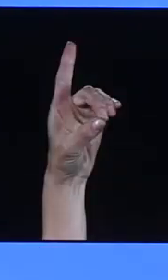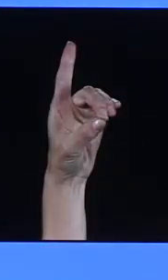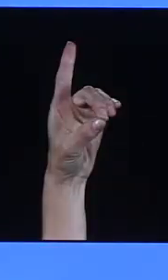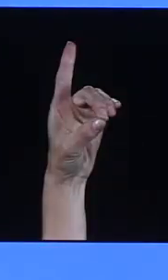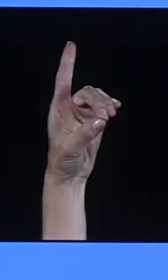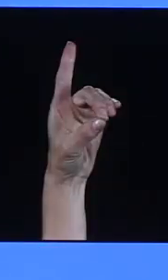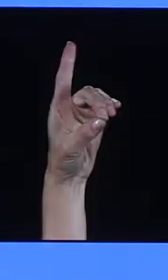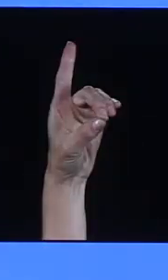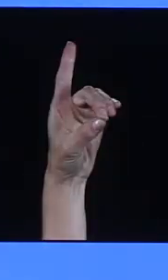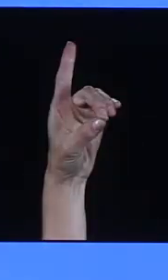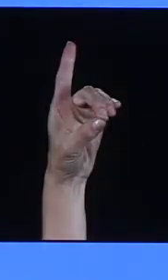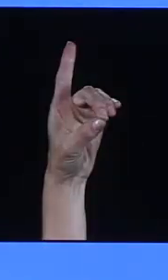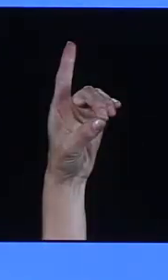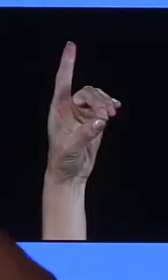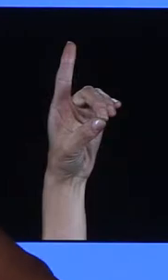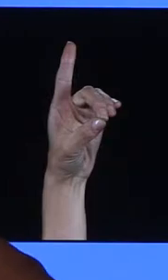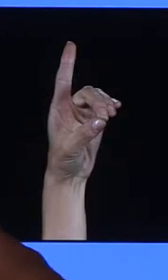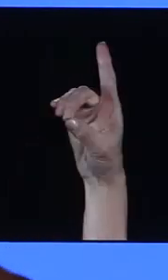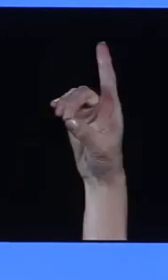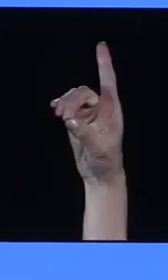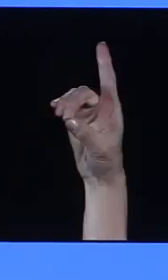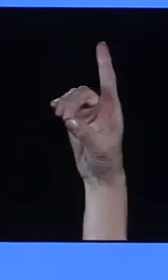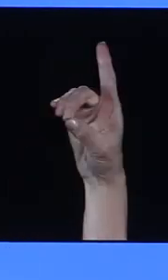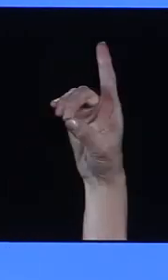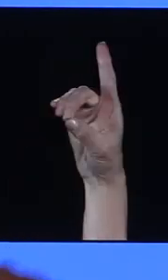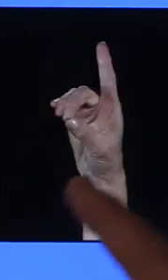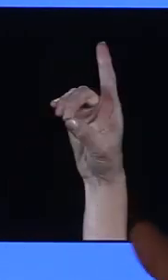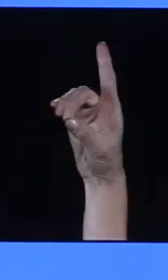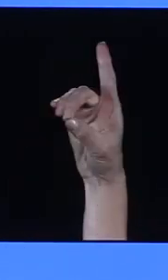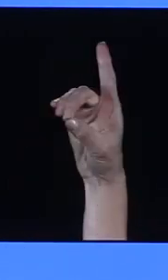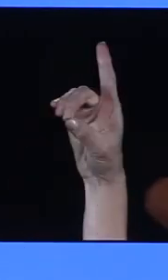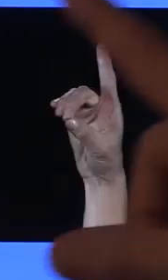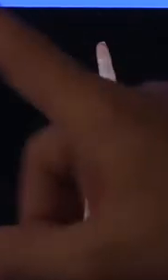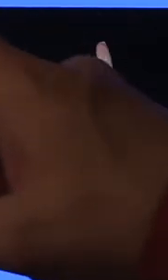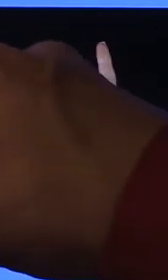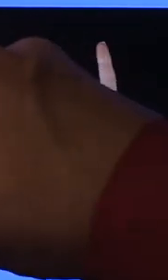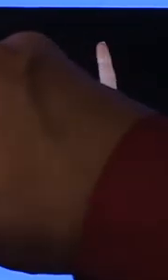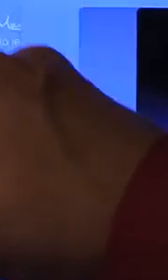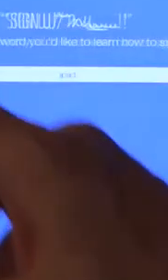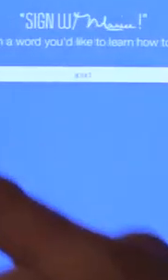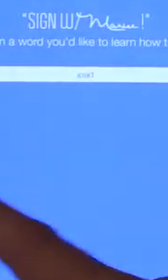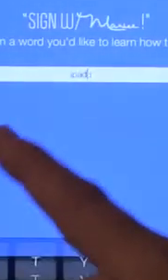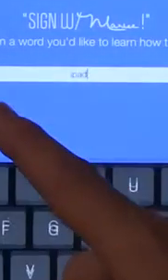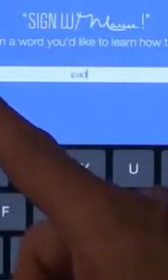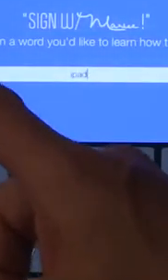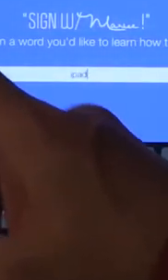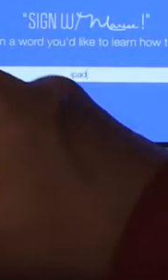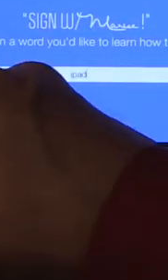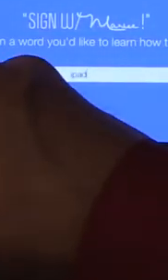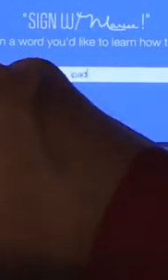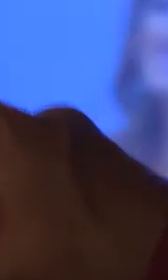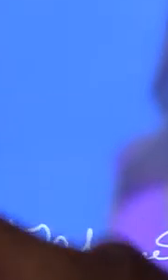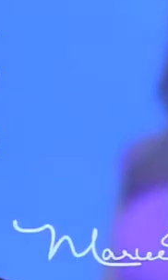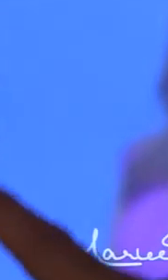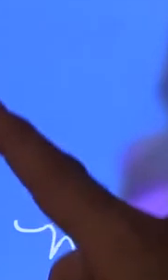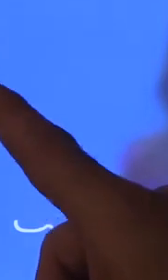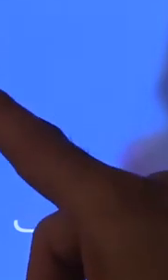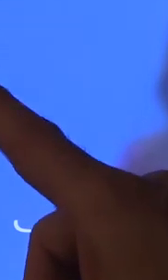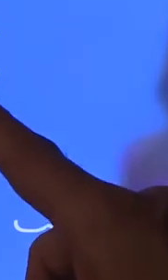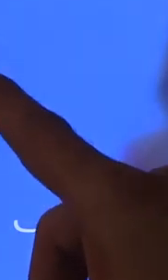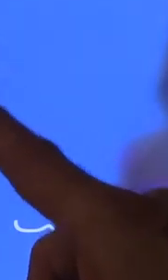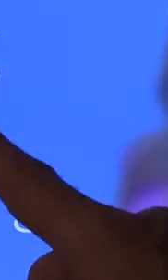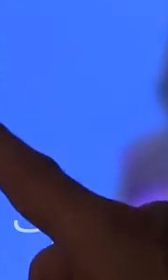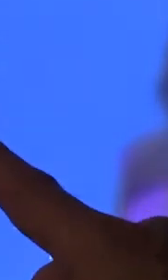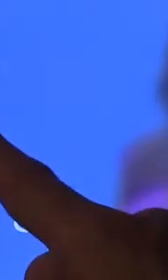between right and left. So, all of those features are right there. Very, very simple. That's the spell feature.